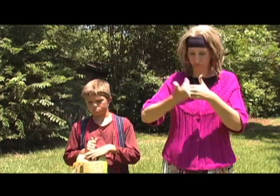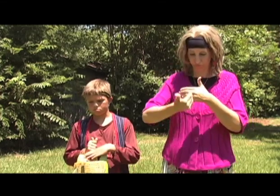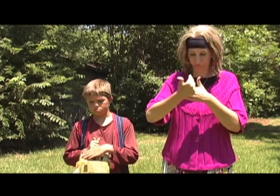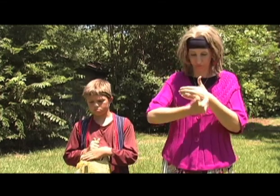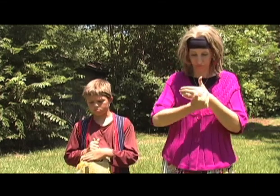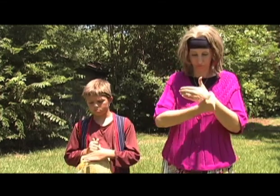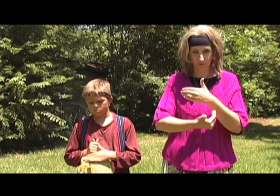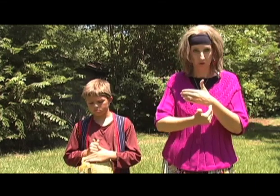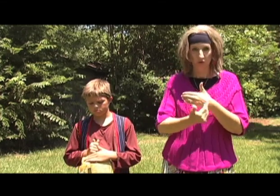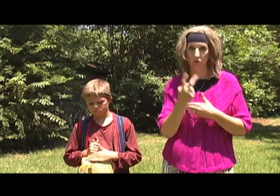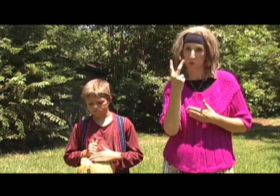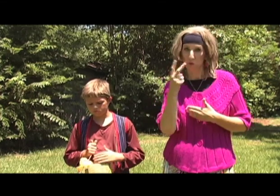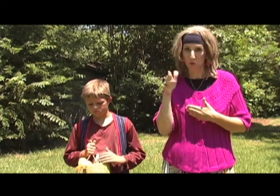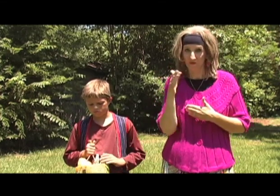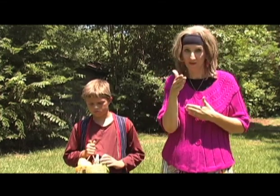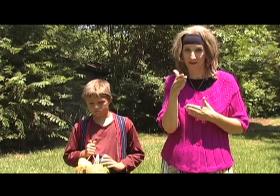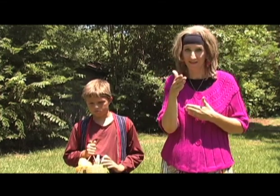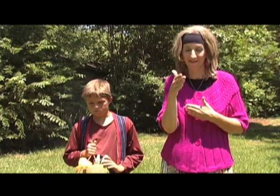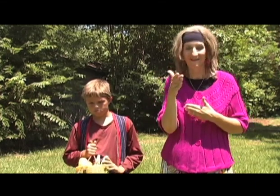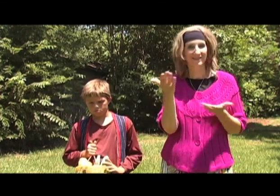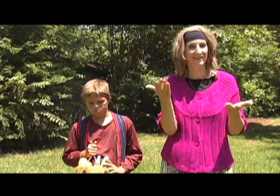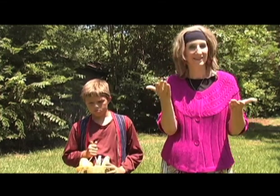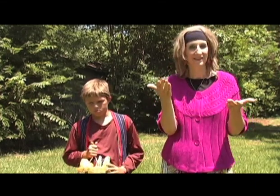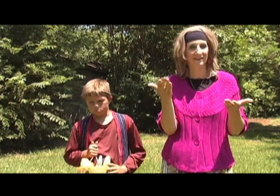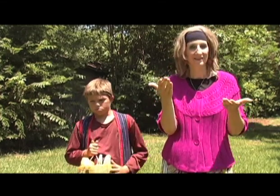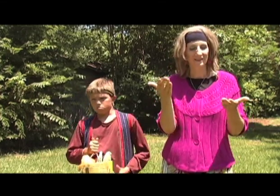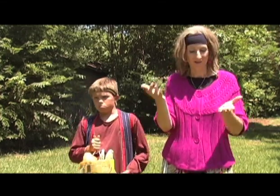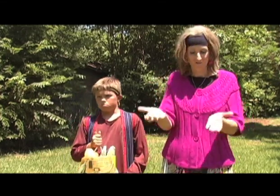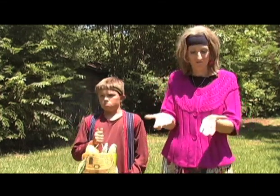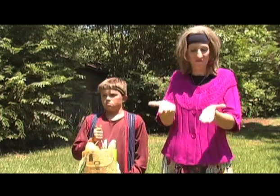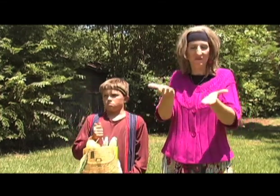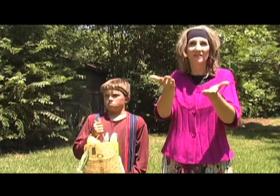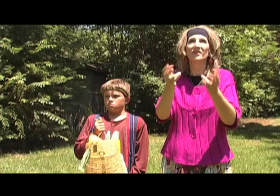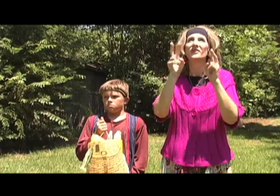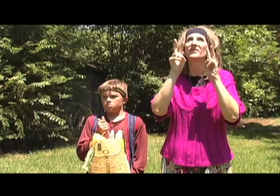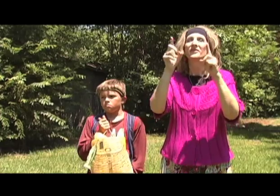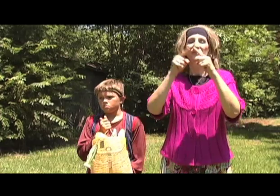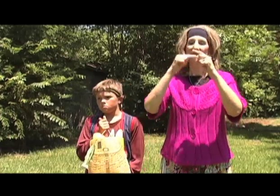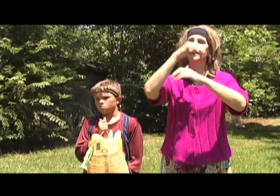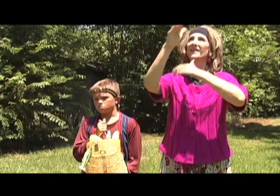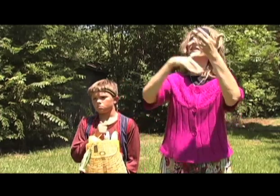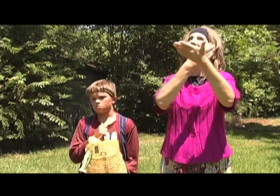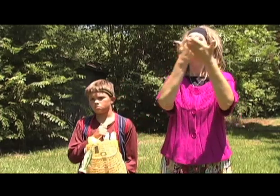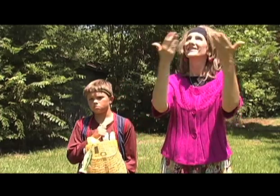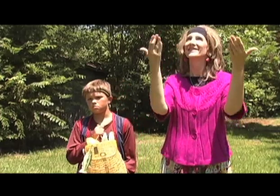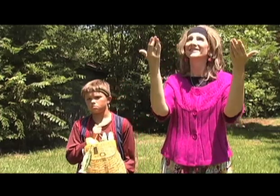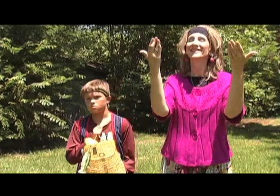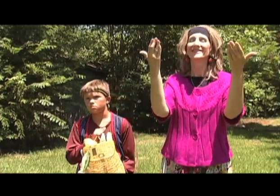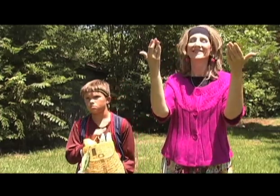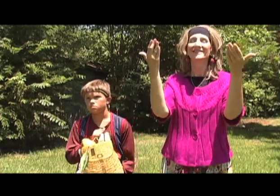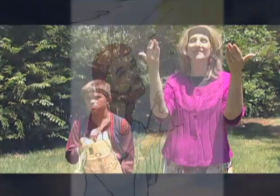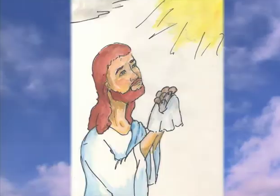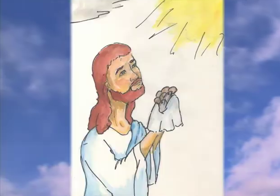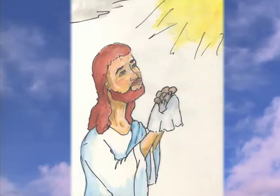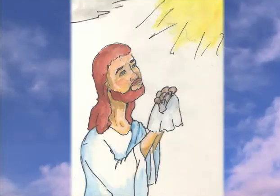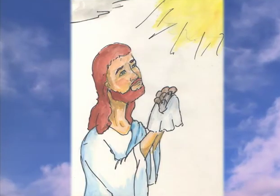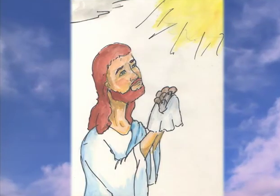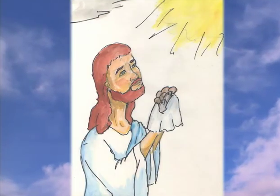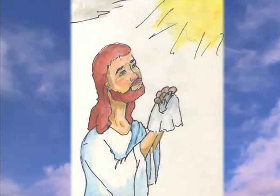And then Jesus took the 5 loaves of bread and the 2 fish, and then he lifted it up to heaven, and he looked into the heavens, and he looked to God.